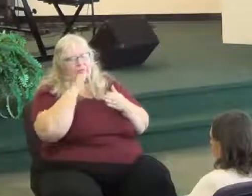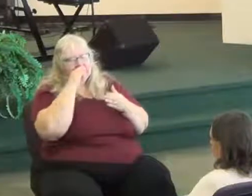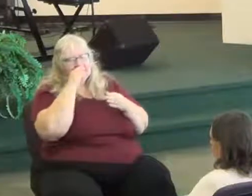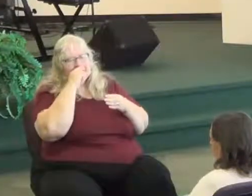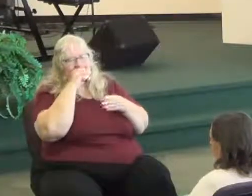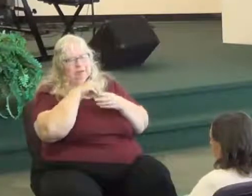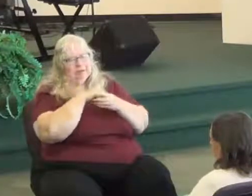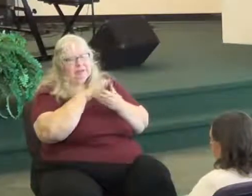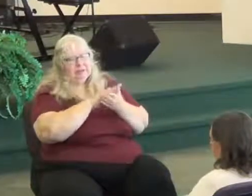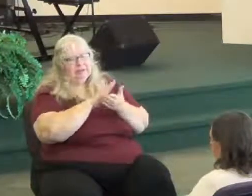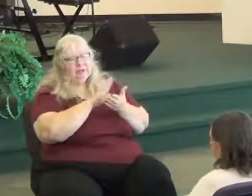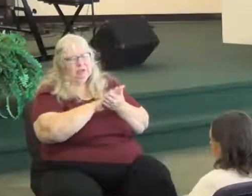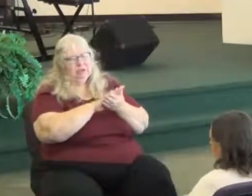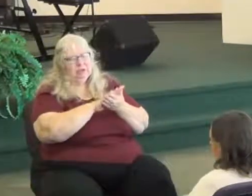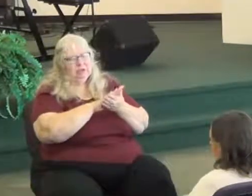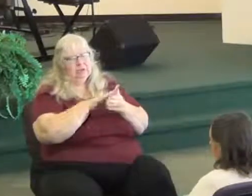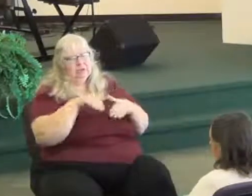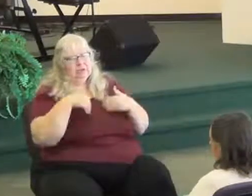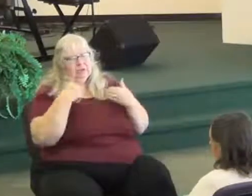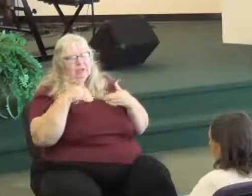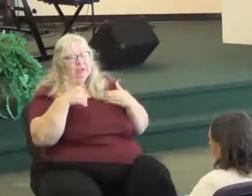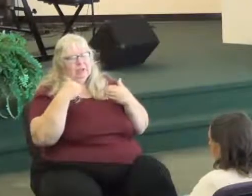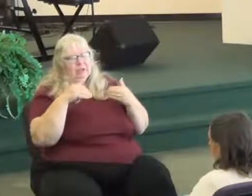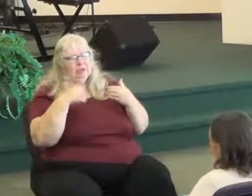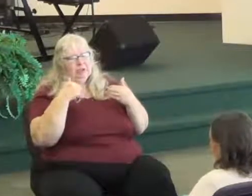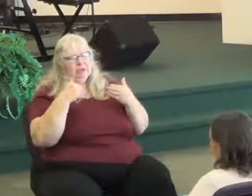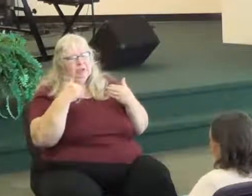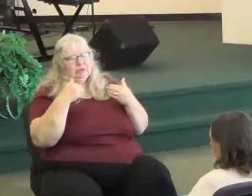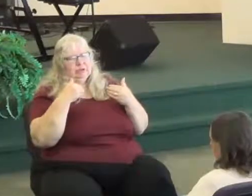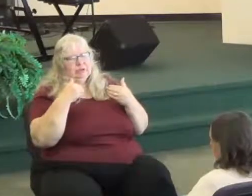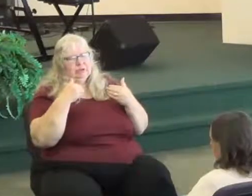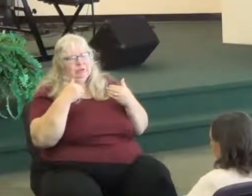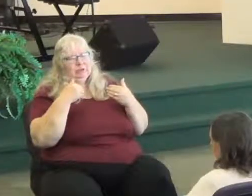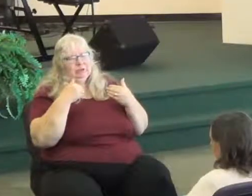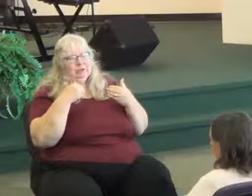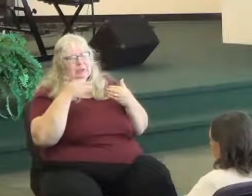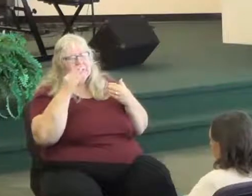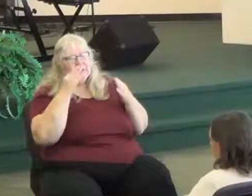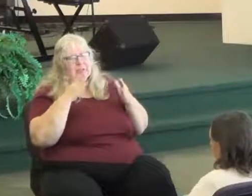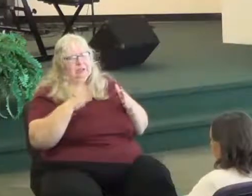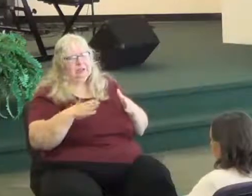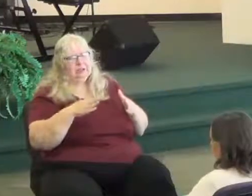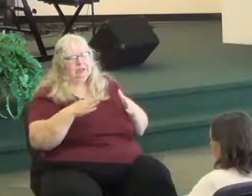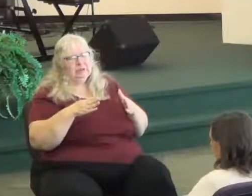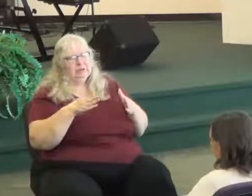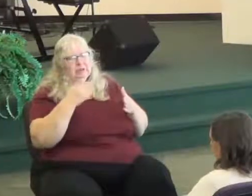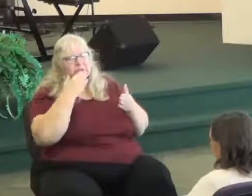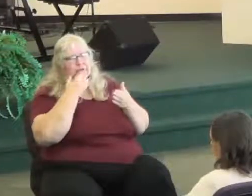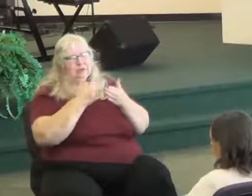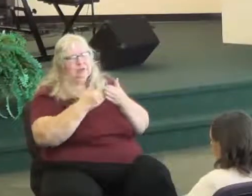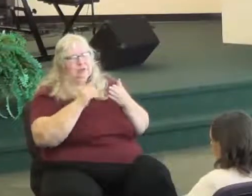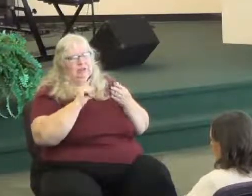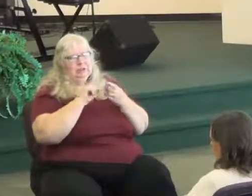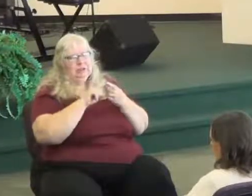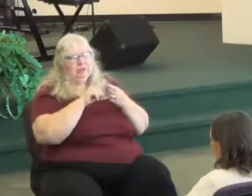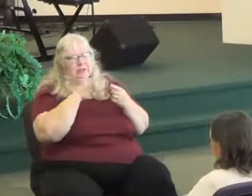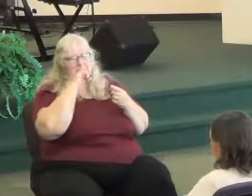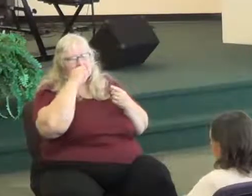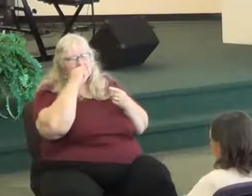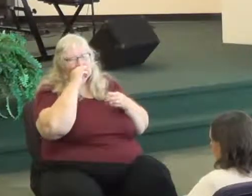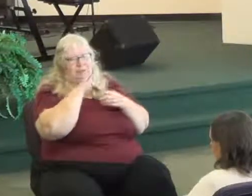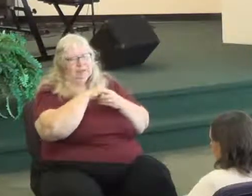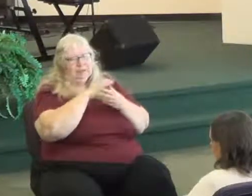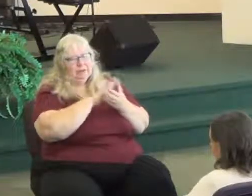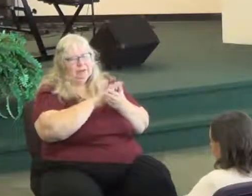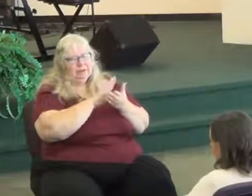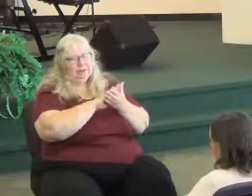So being a youth pastor worked out really well until all my kids were in school, because all the times that I was off, I was doing youth ministry stuff, and so